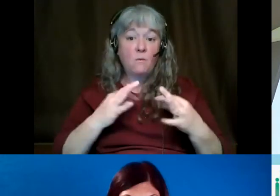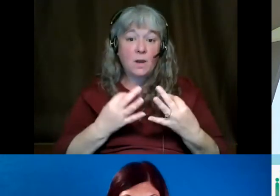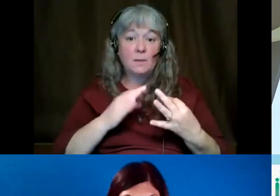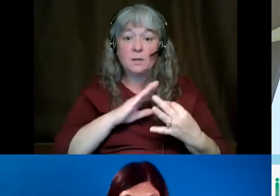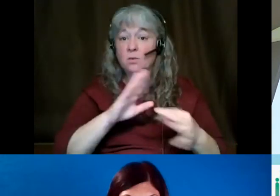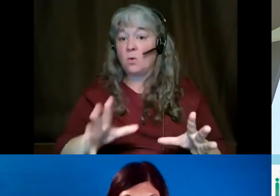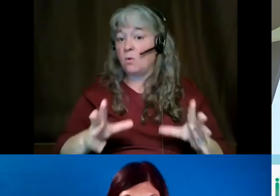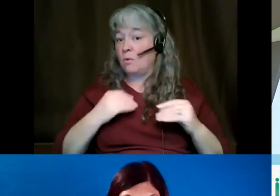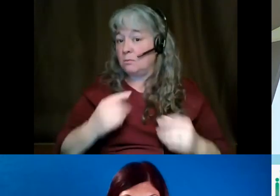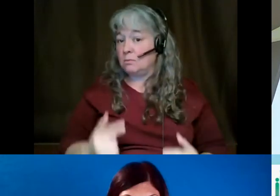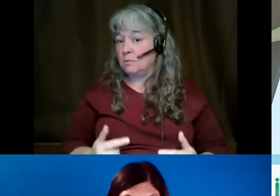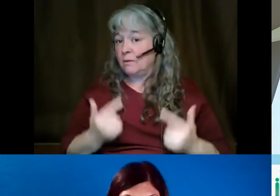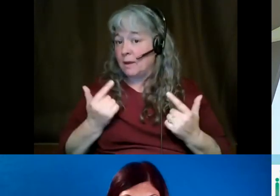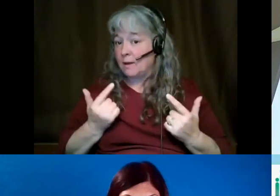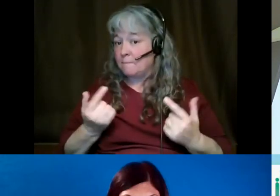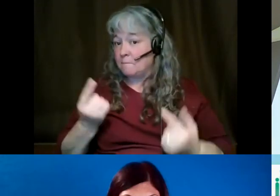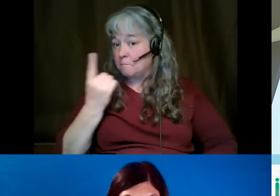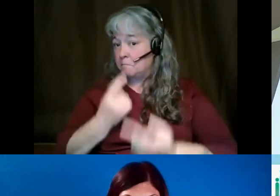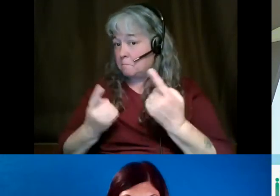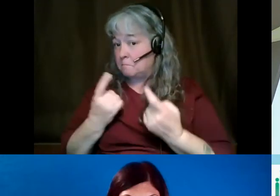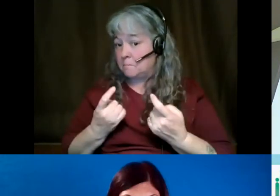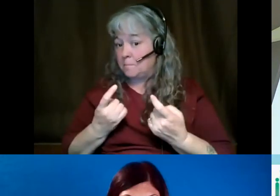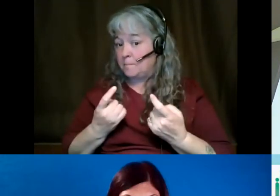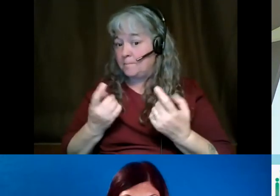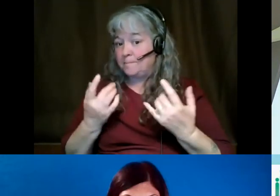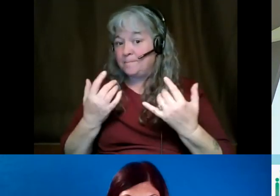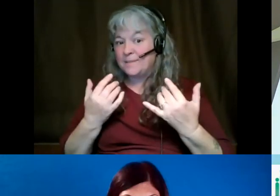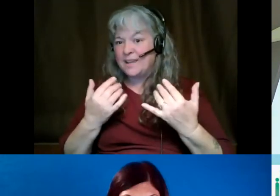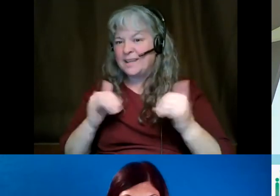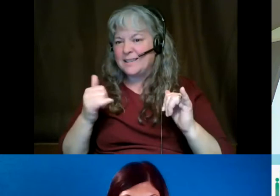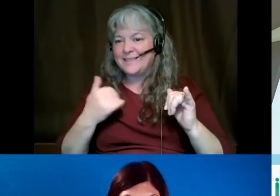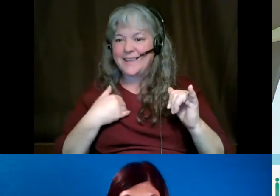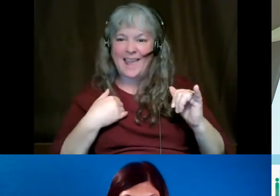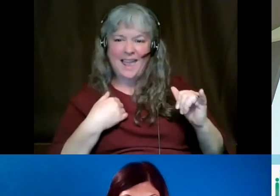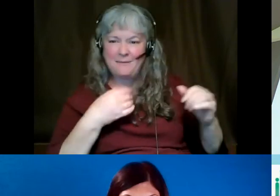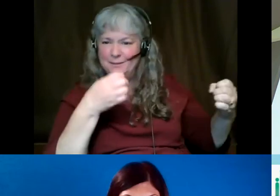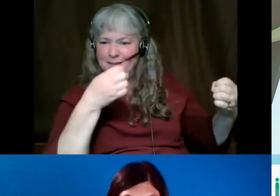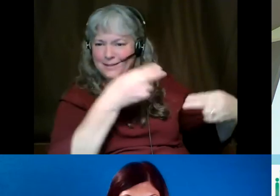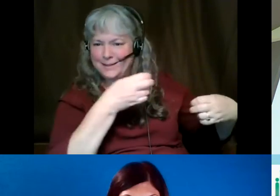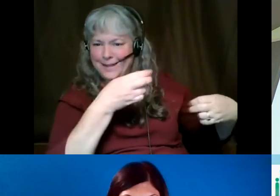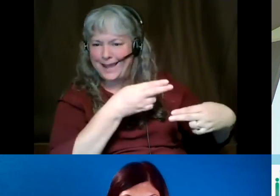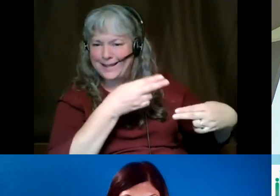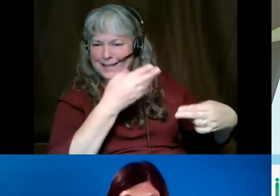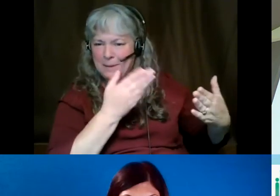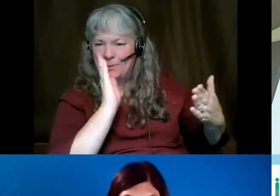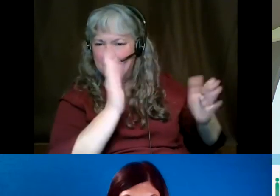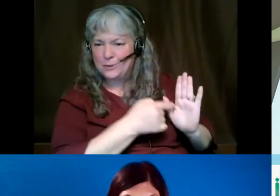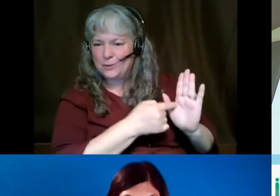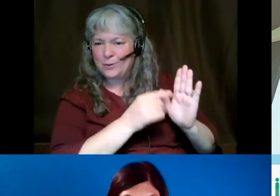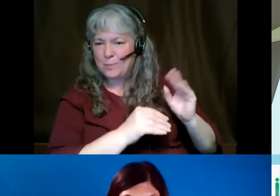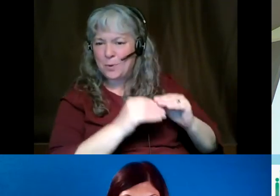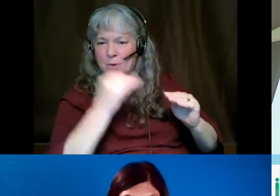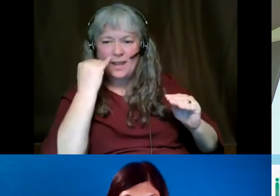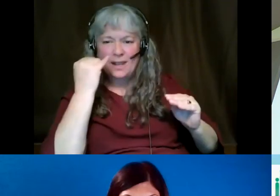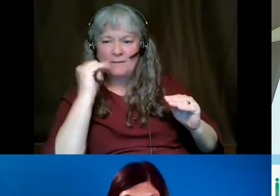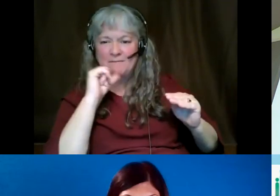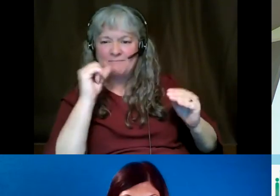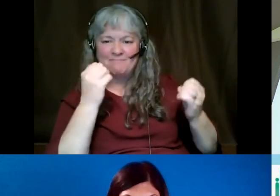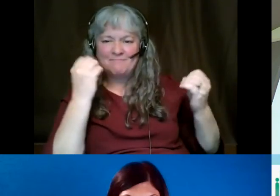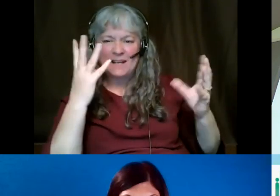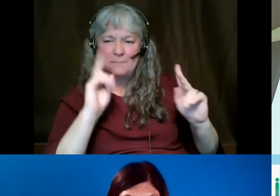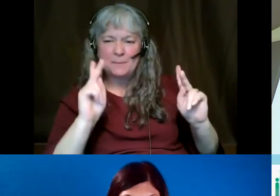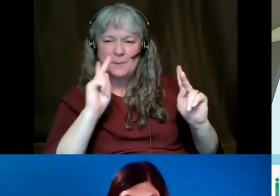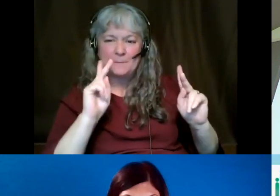life. And I've still got that slideshow back there. We may circle back if we don't get a lot of questions.